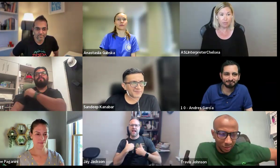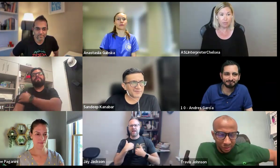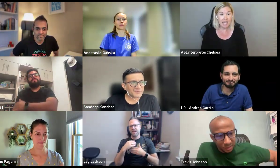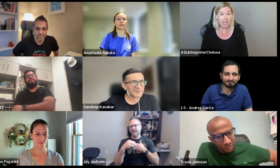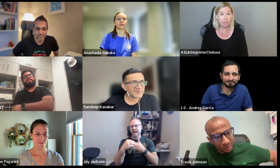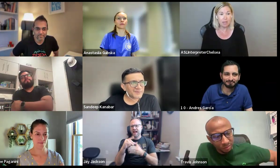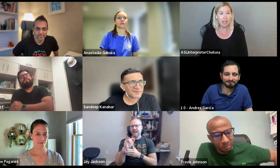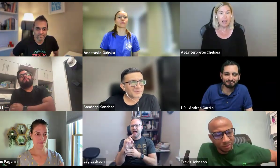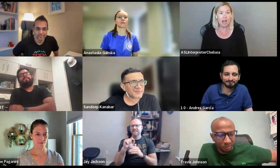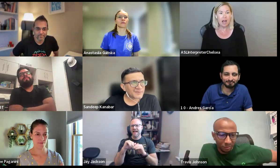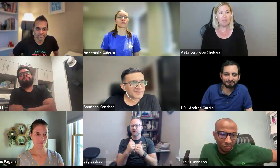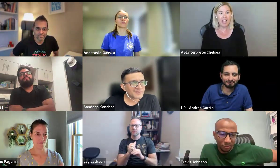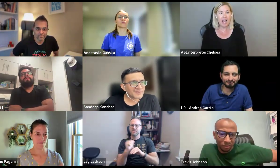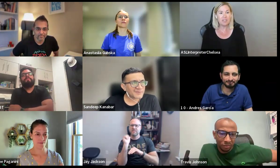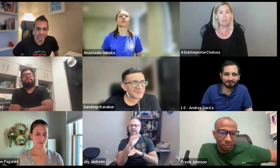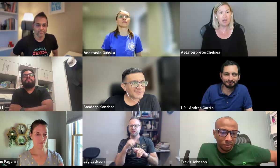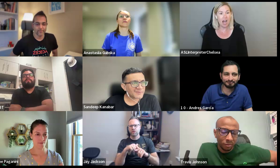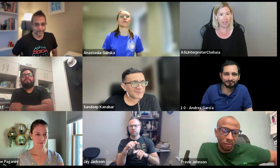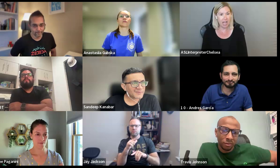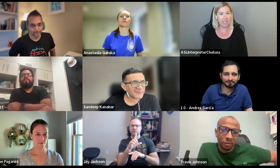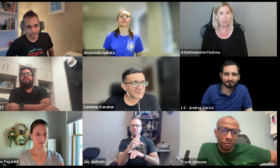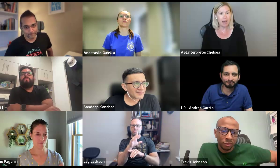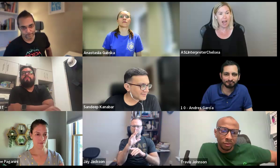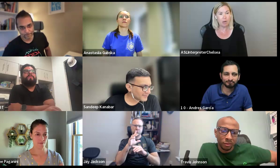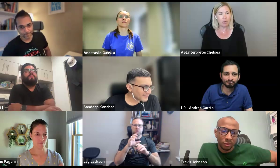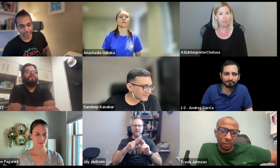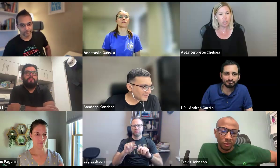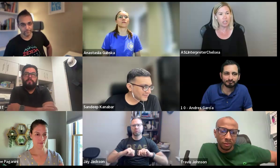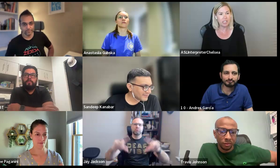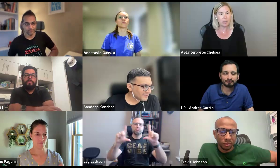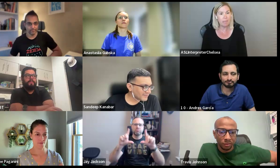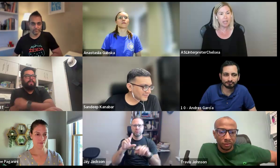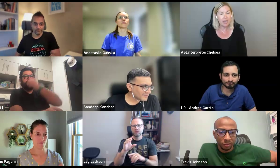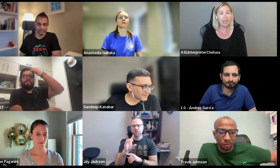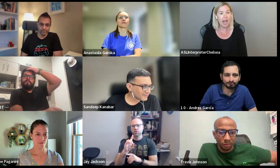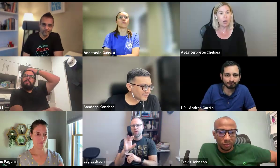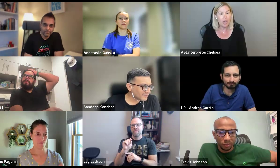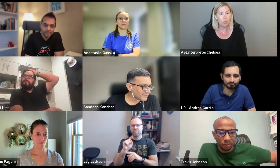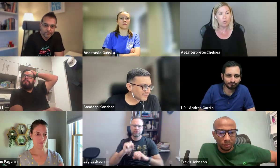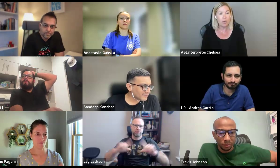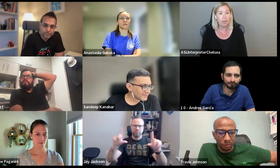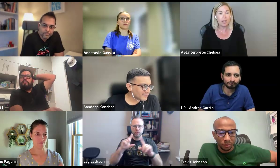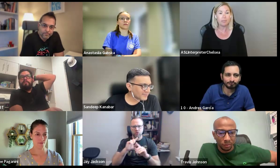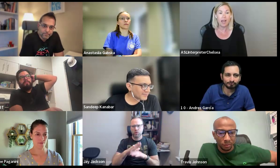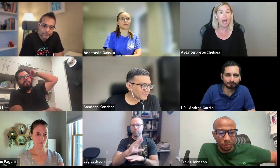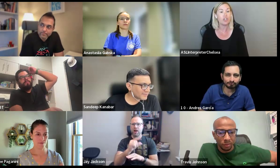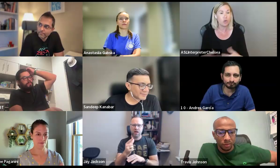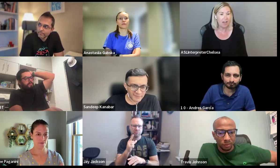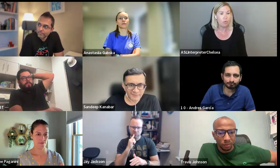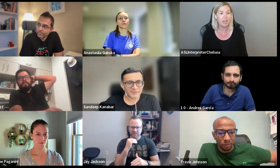CNCF's team. They have some guidelines about how they're officially submitted and how it will how the draft will